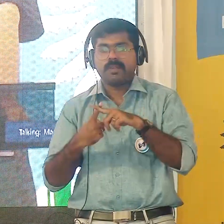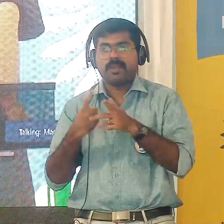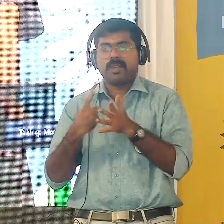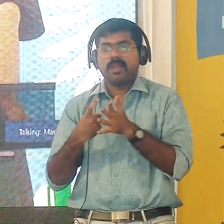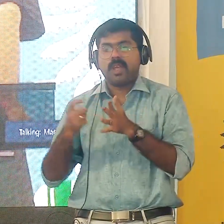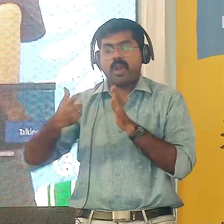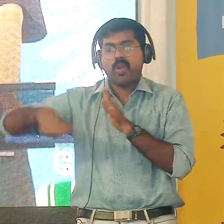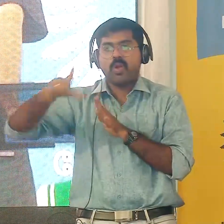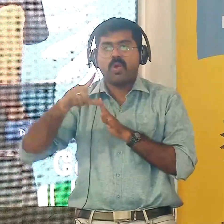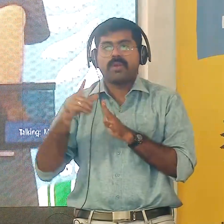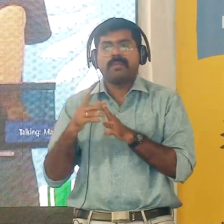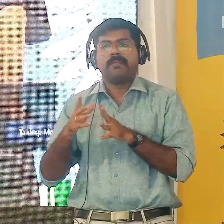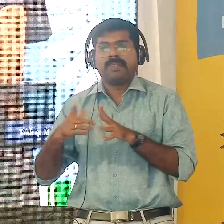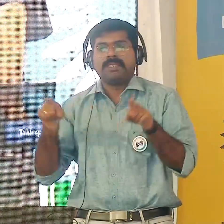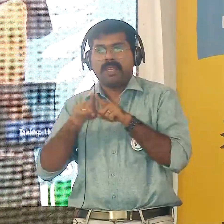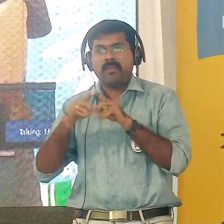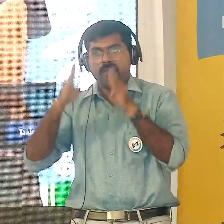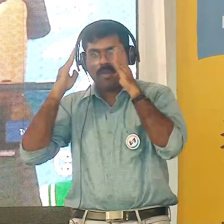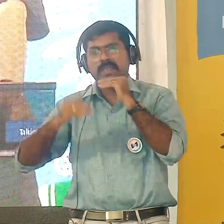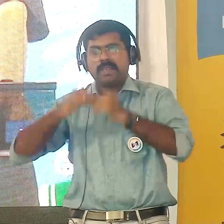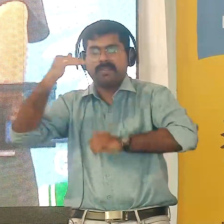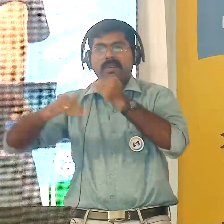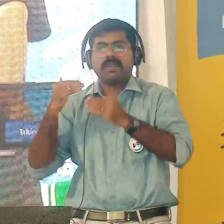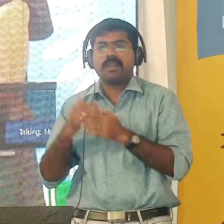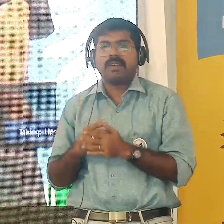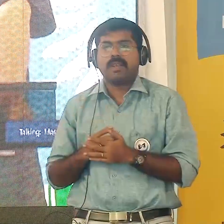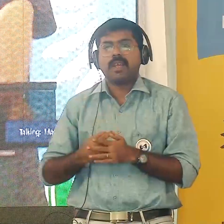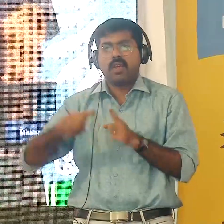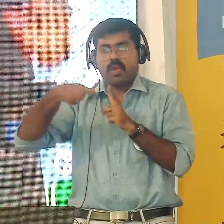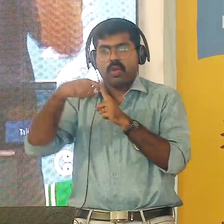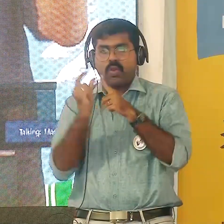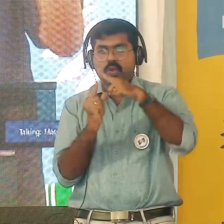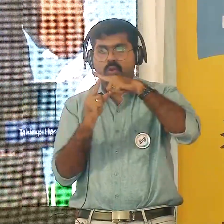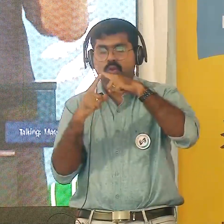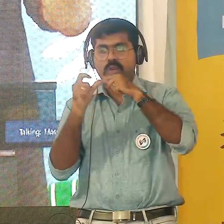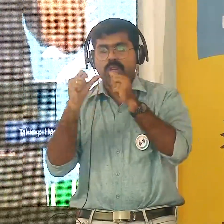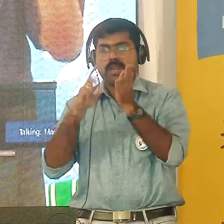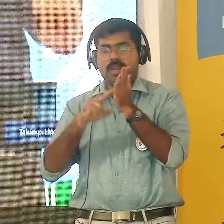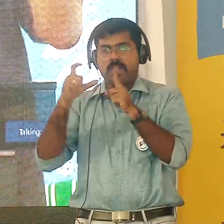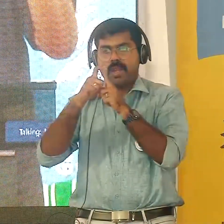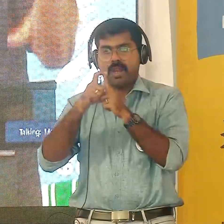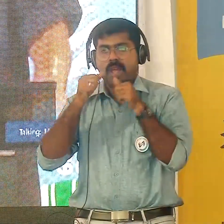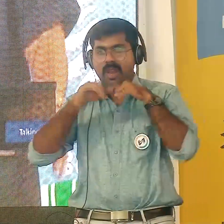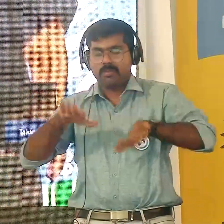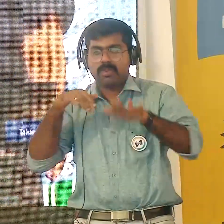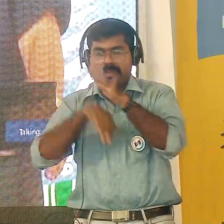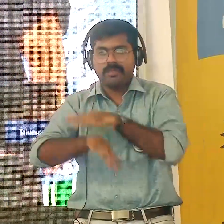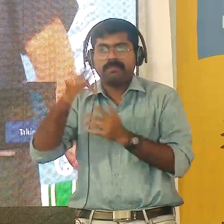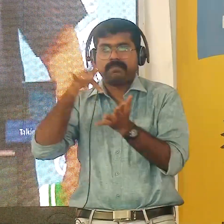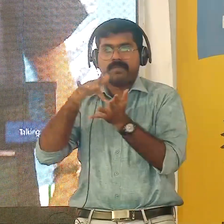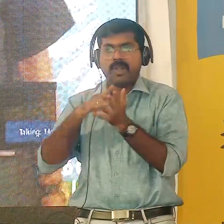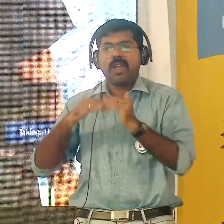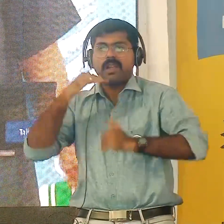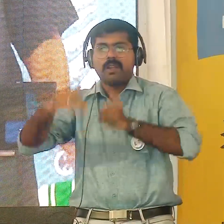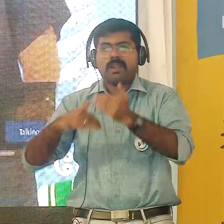regional package that has been developed is the second Kuttanad package, which also looks at specific development